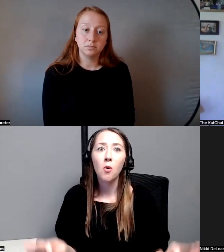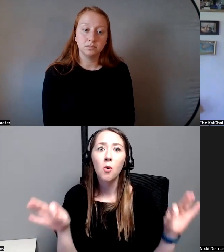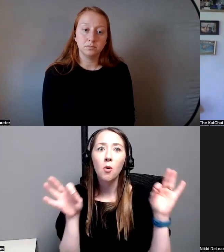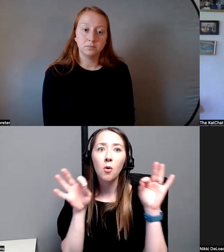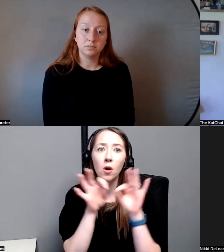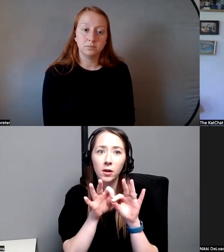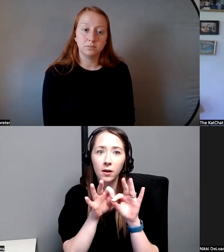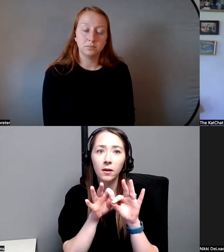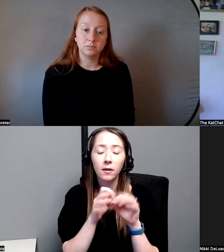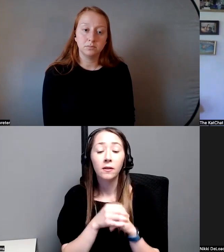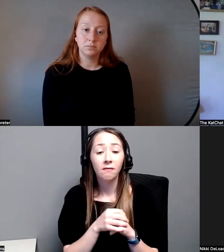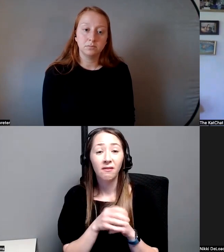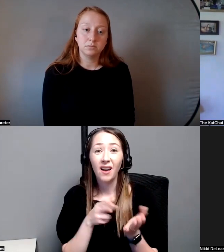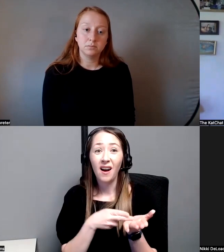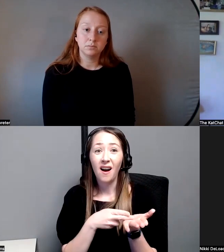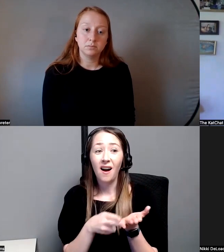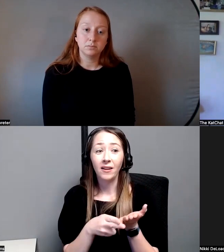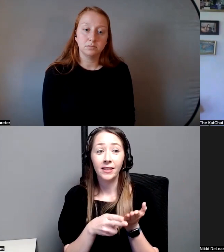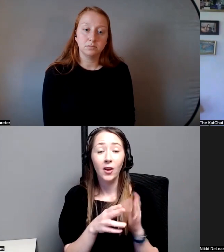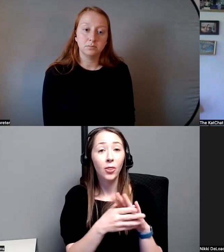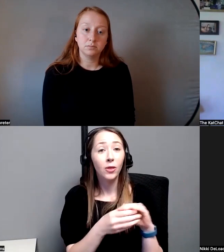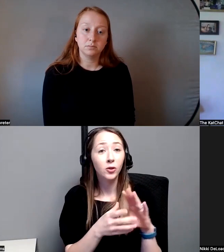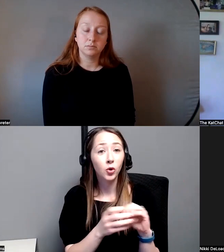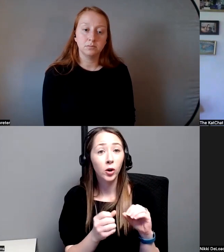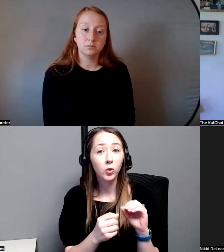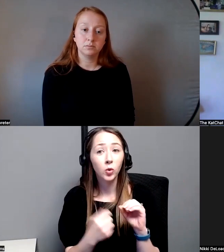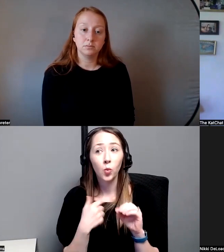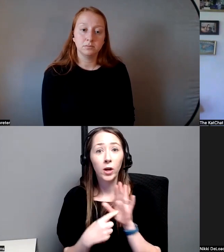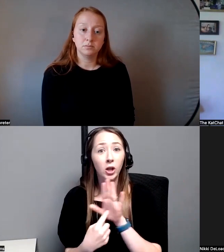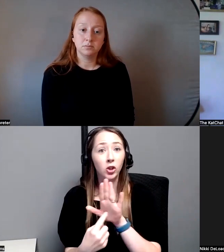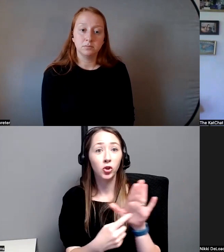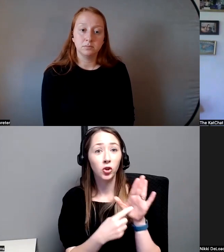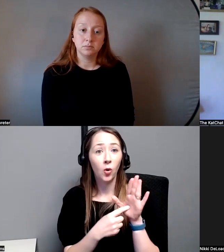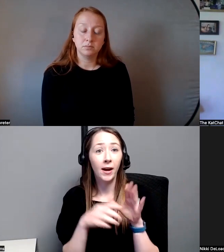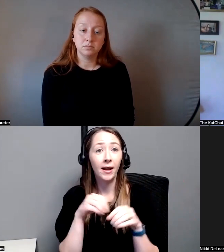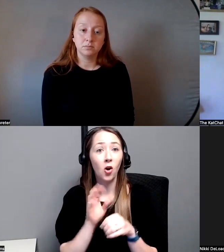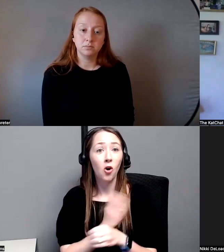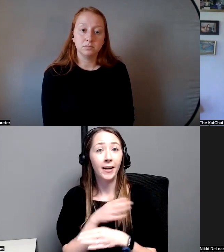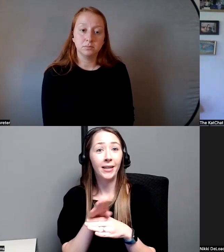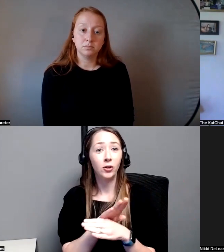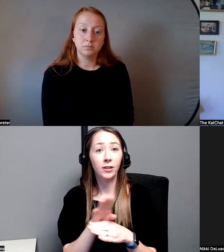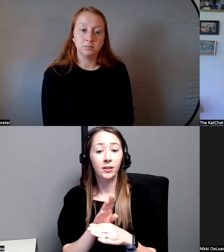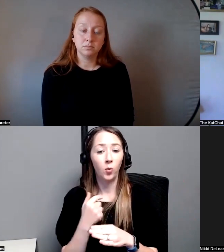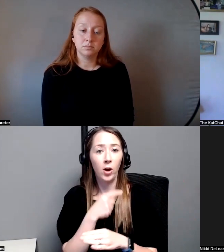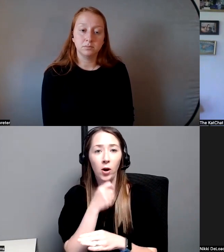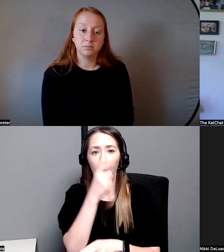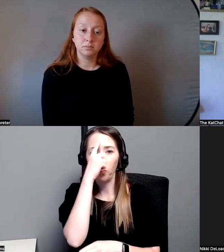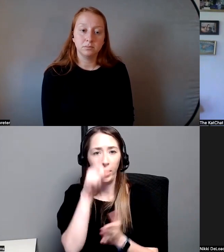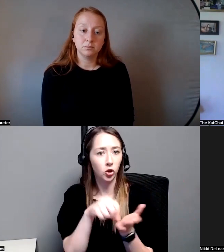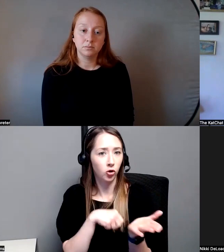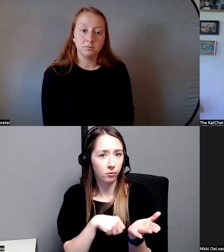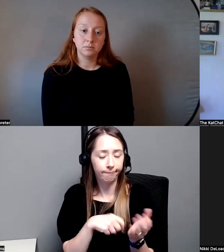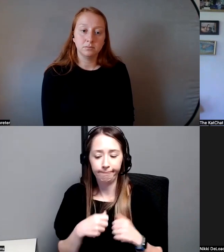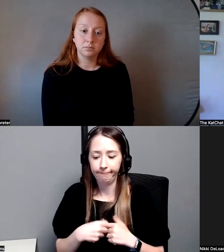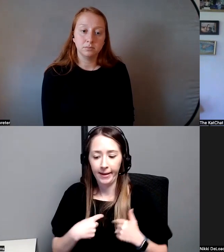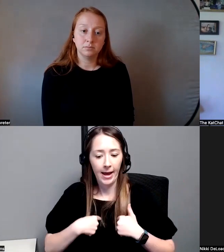And truthfully, the stories that we tell, I always say in our industry, we are not brain surgeons. We are not doctors